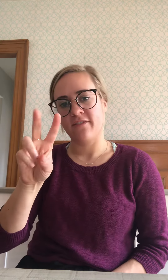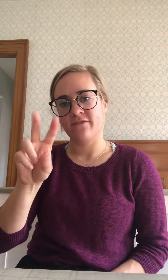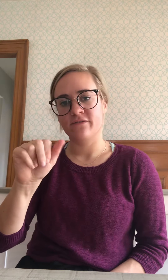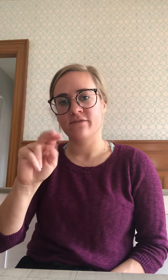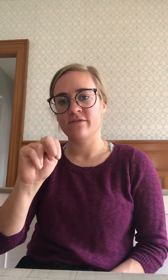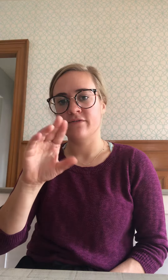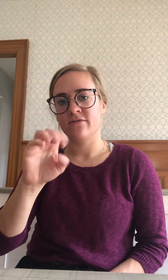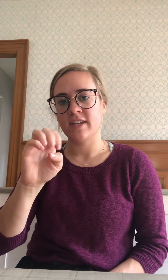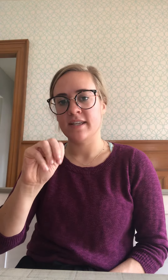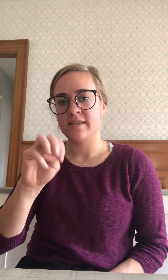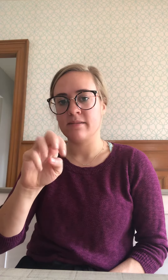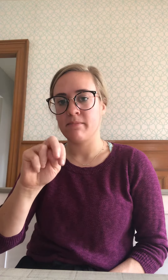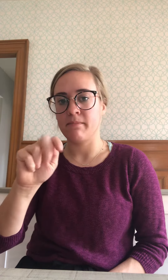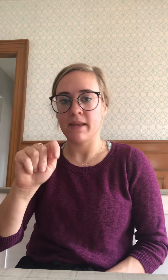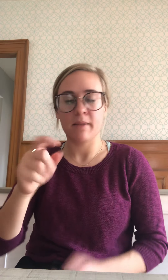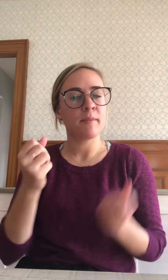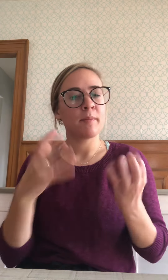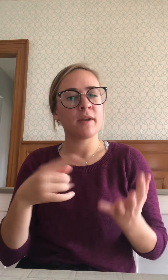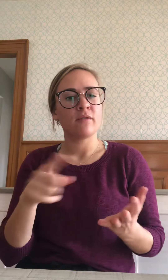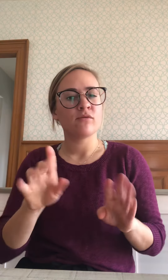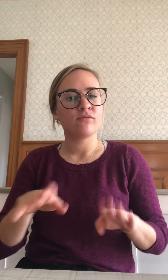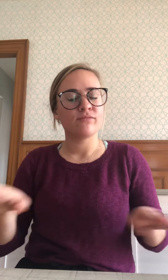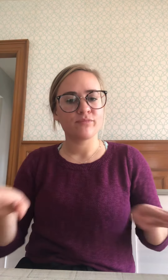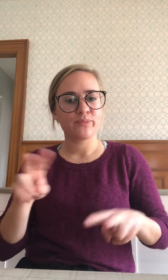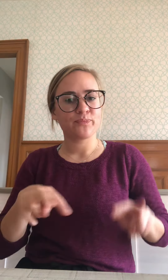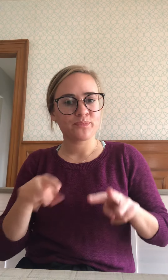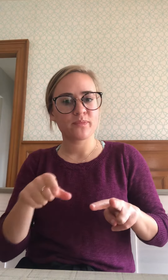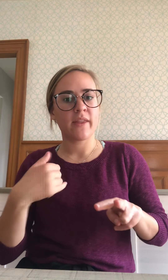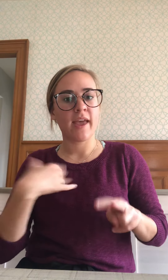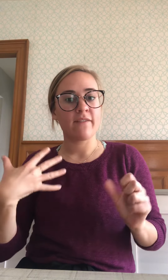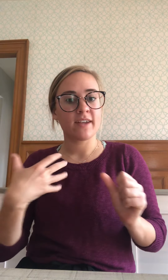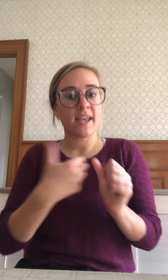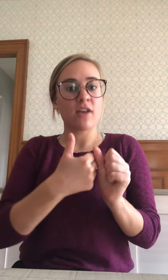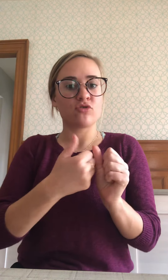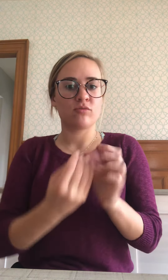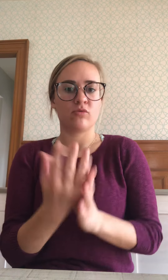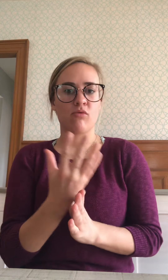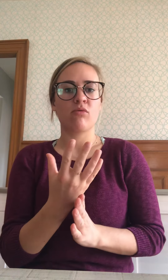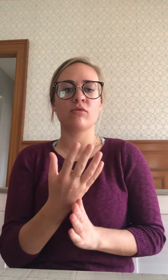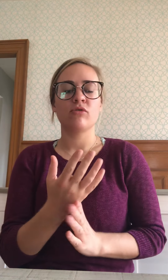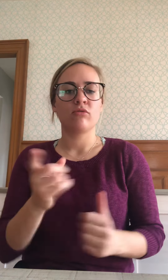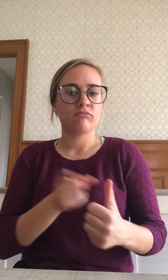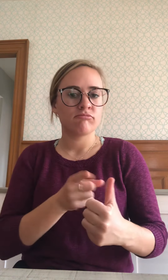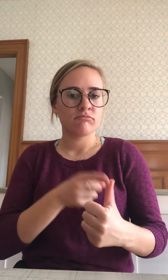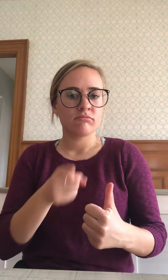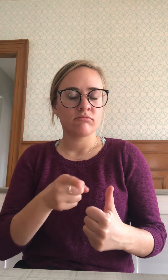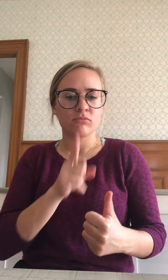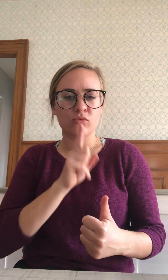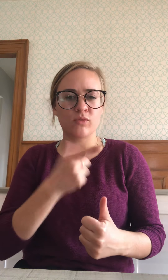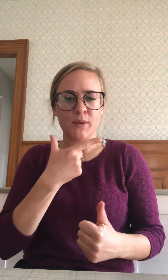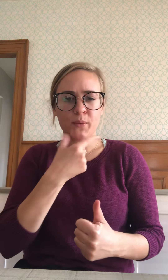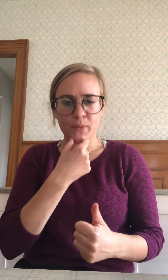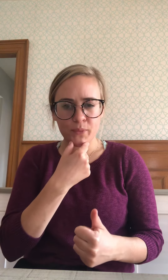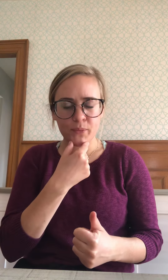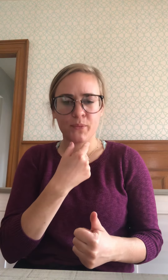have observed to have catch-up growth. So initially they will have a very small mandible, but as they